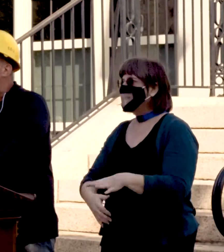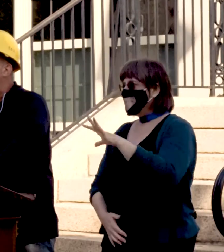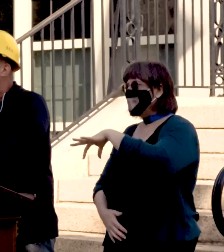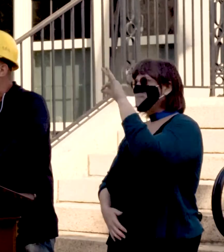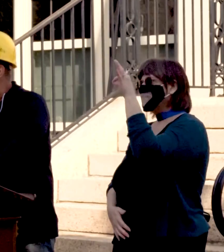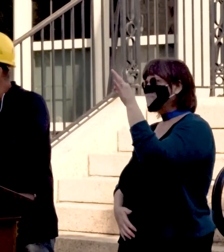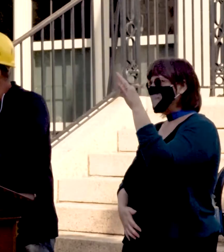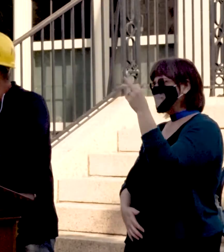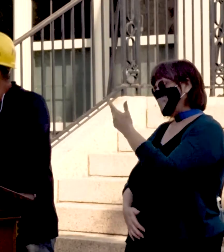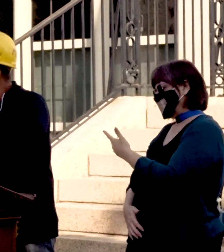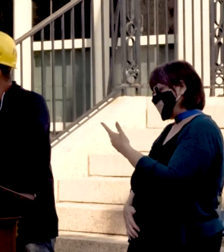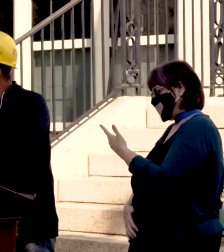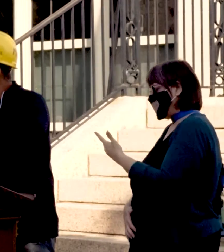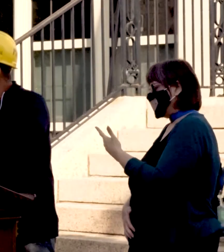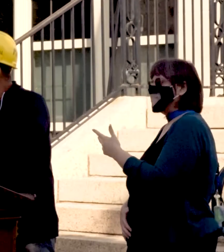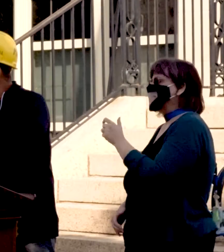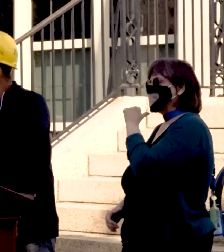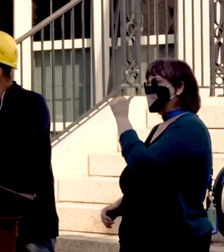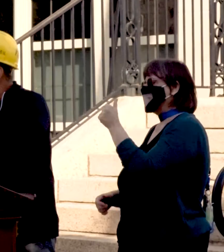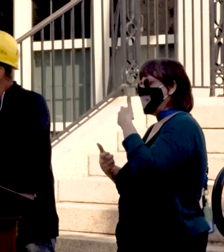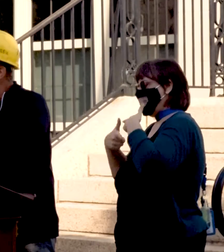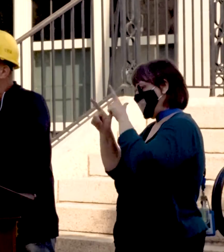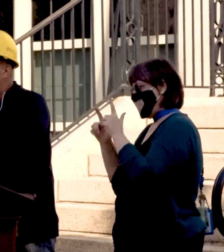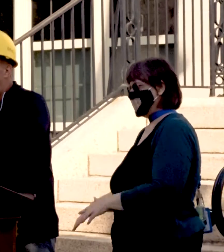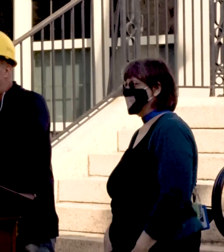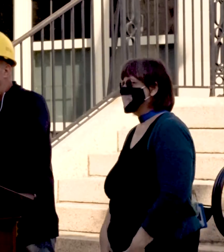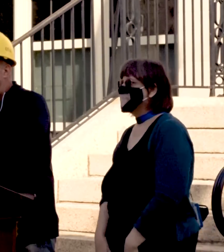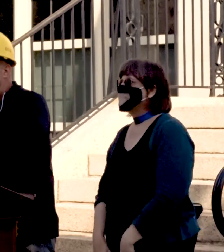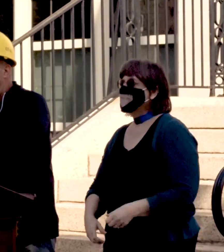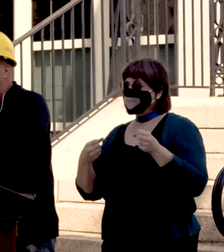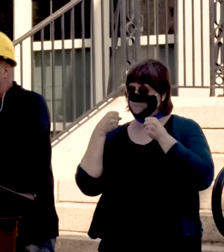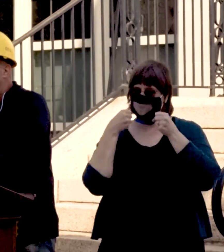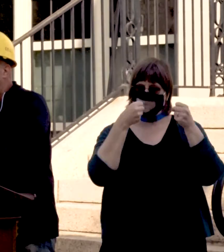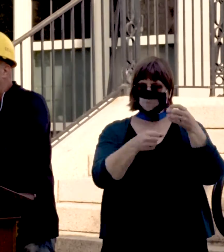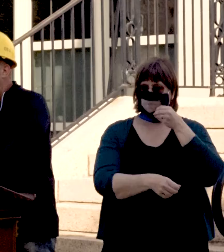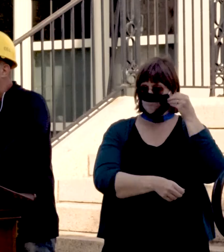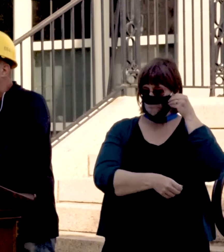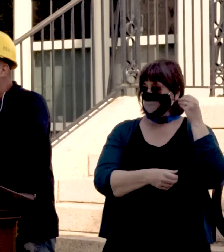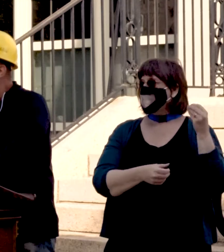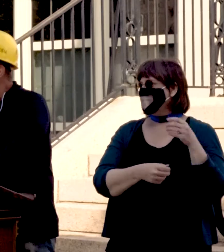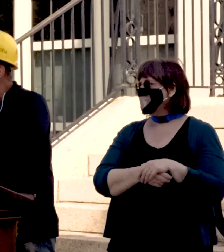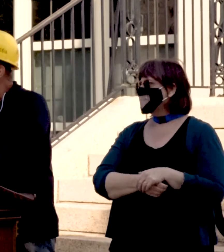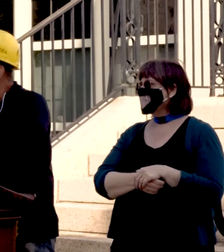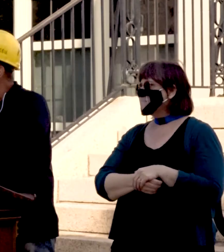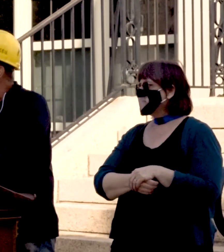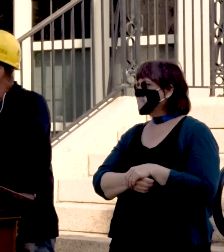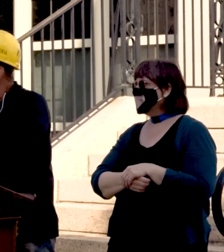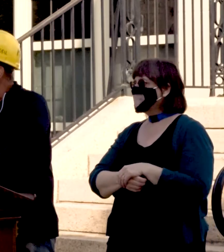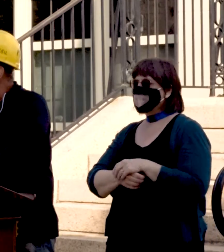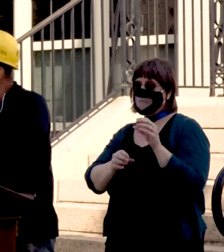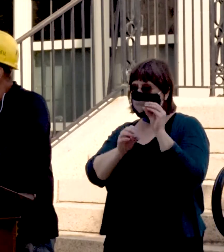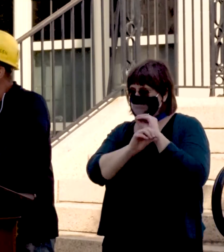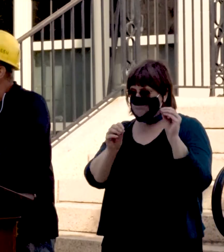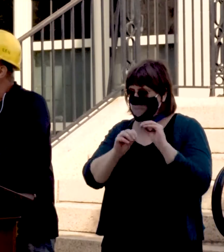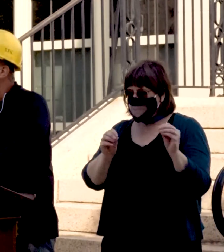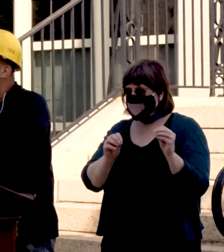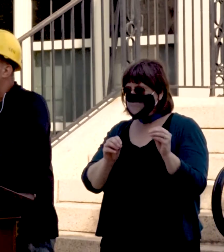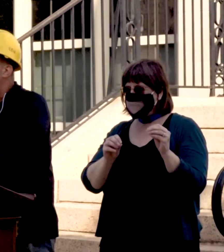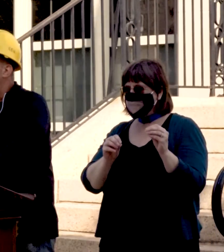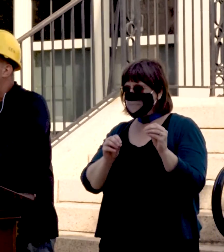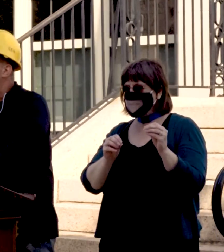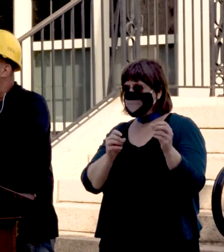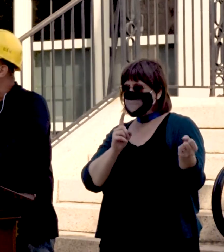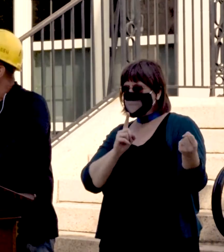found out that we weren't allowed in. So we drove home that day, And it's still, nothing really hit me other